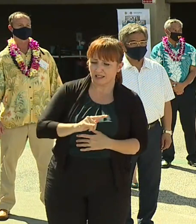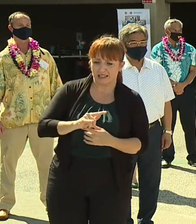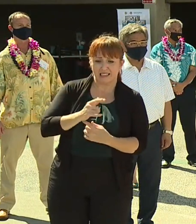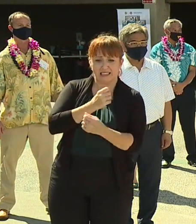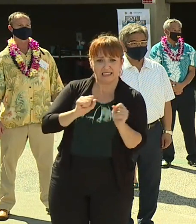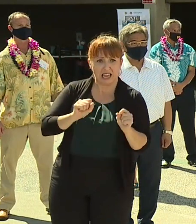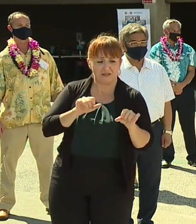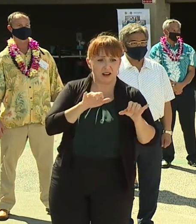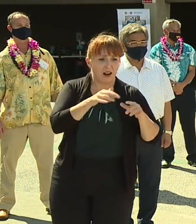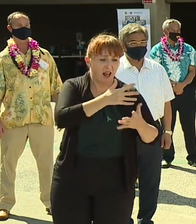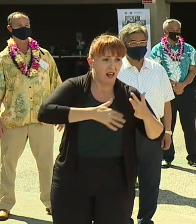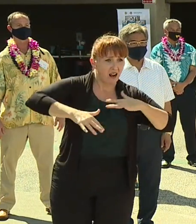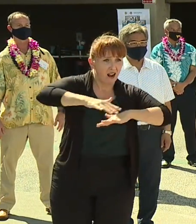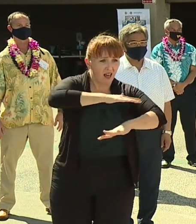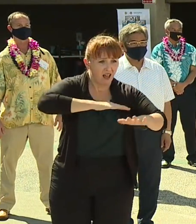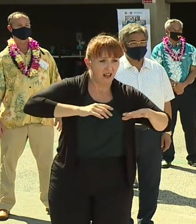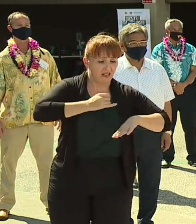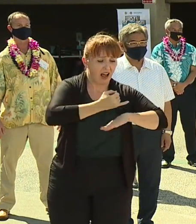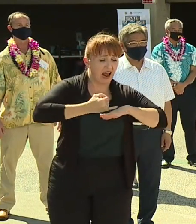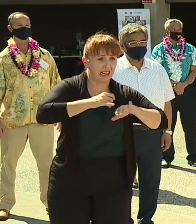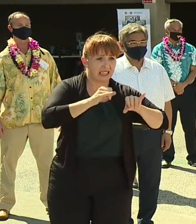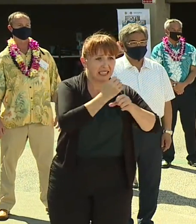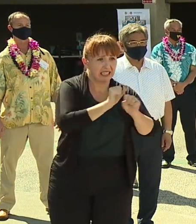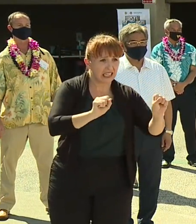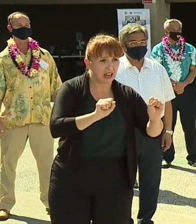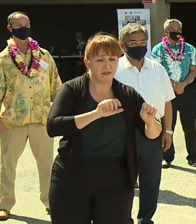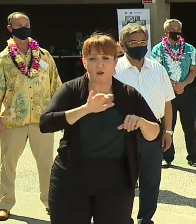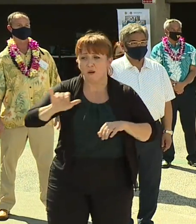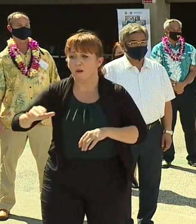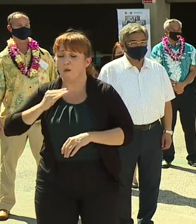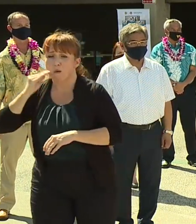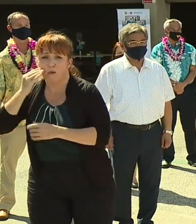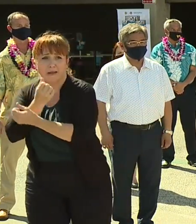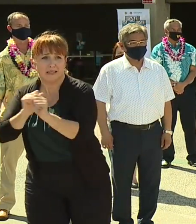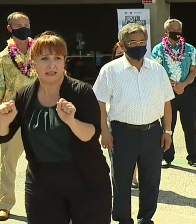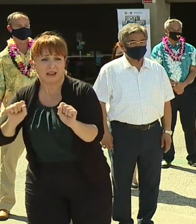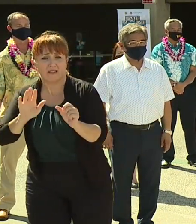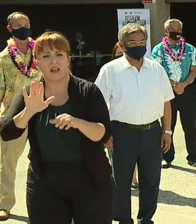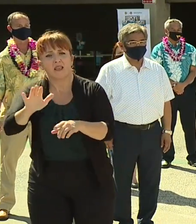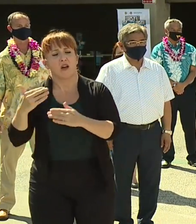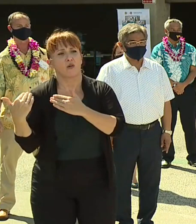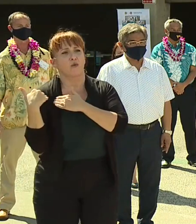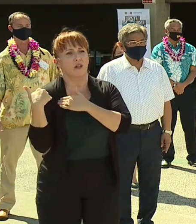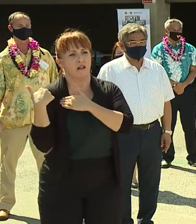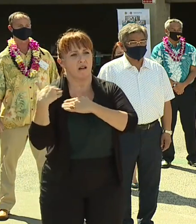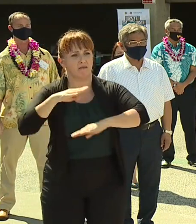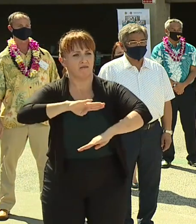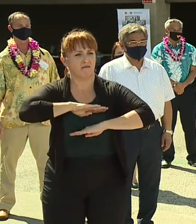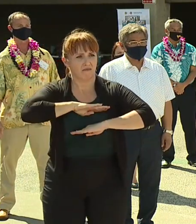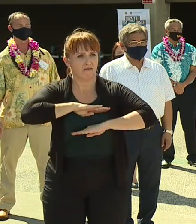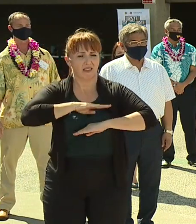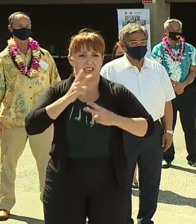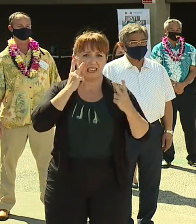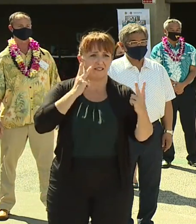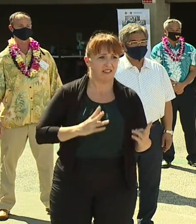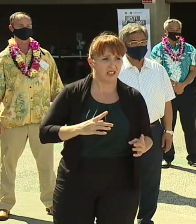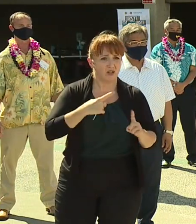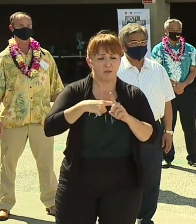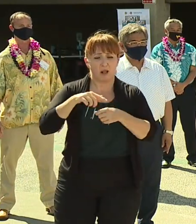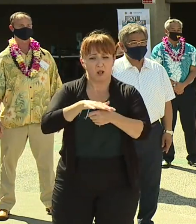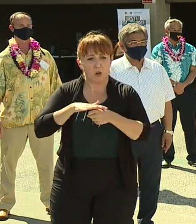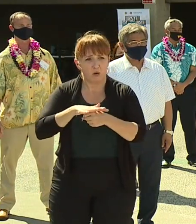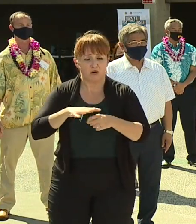safe, and they go home safe. And they practice their kuleana. We all do that, the visitors and the locals. We can live